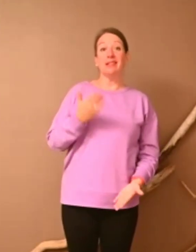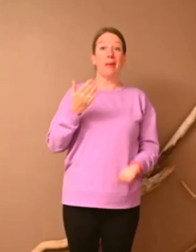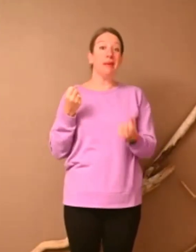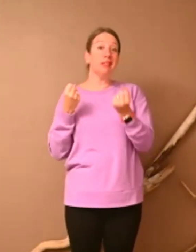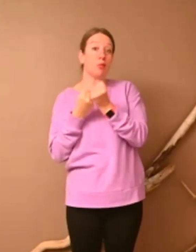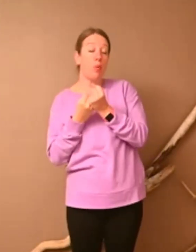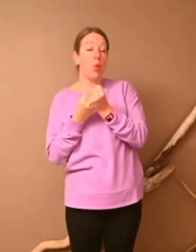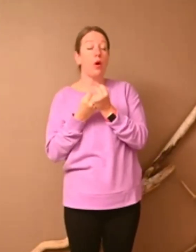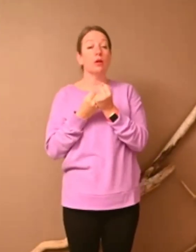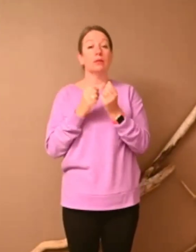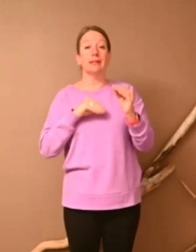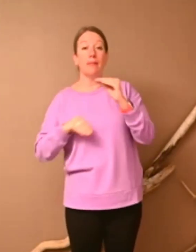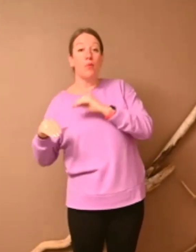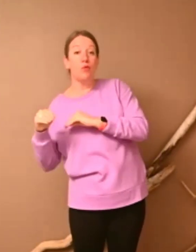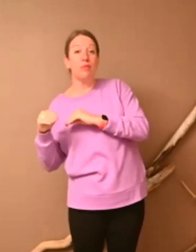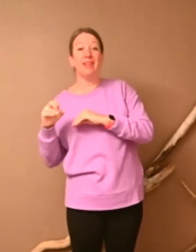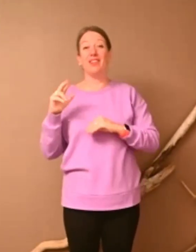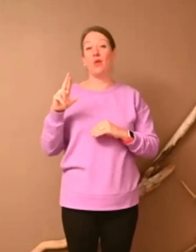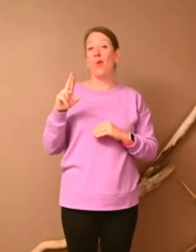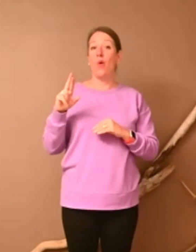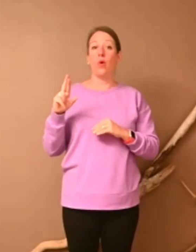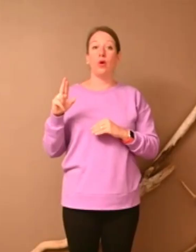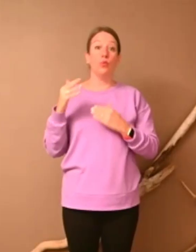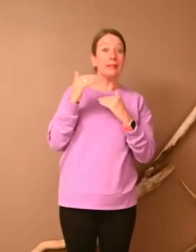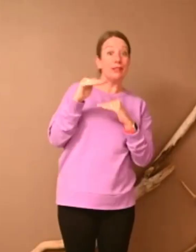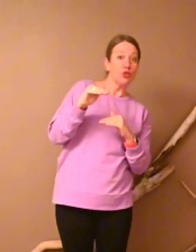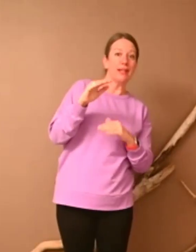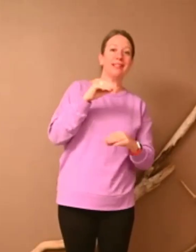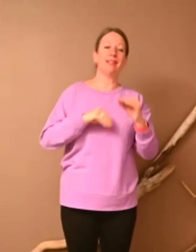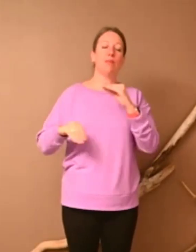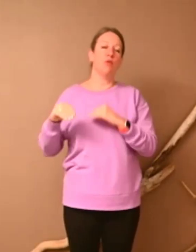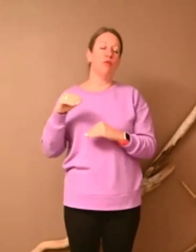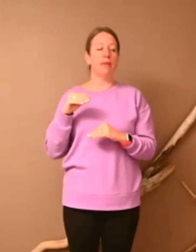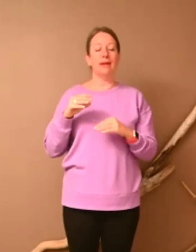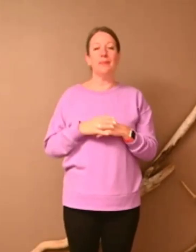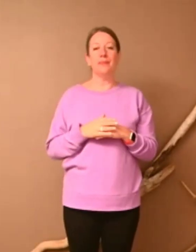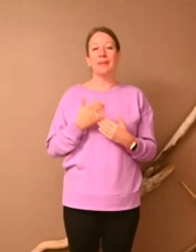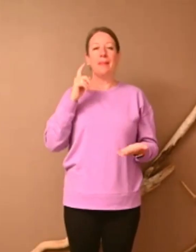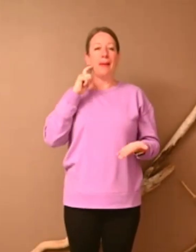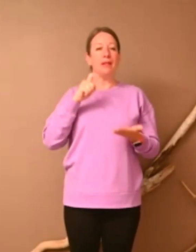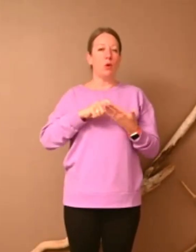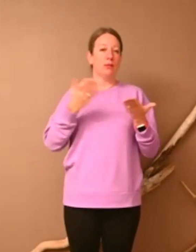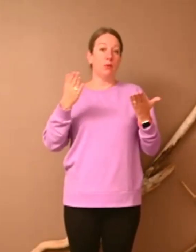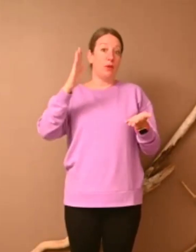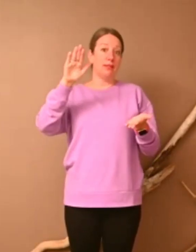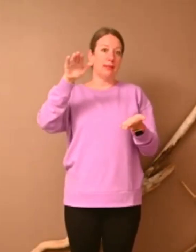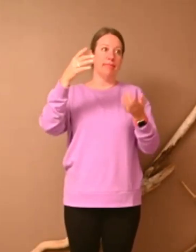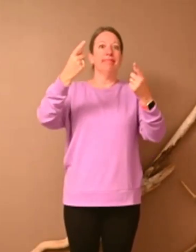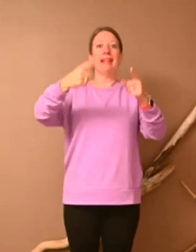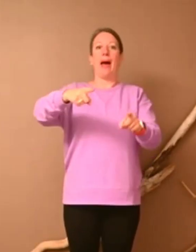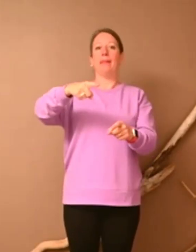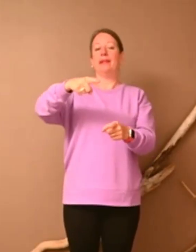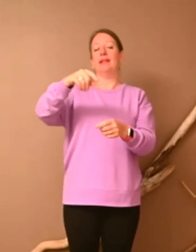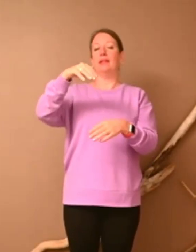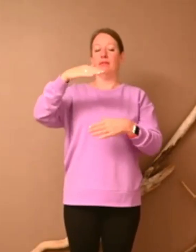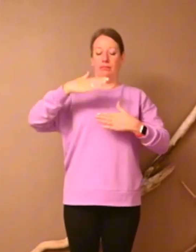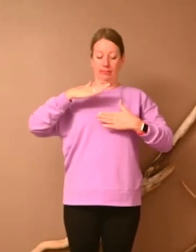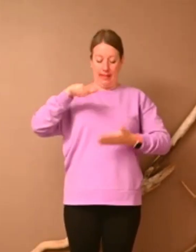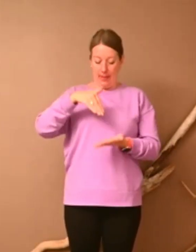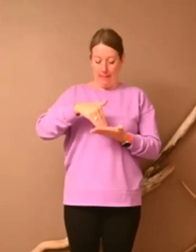the muscles in your middle body, maybe releasing them. So maybe supporting or restricting movement.